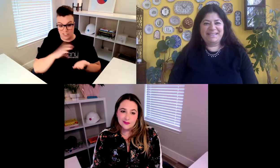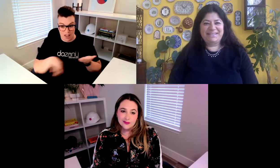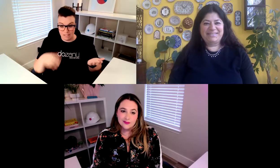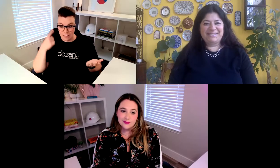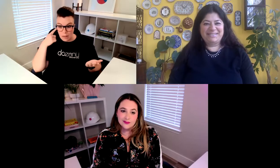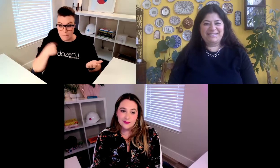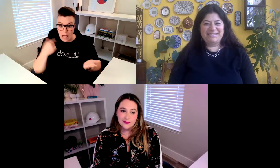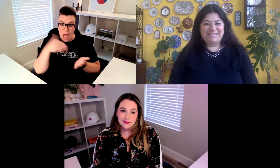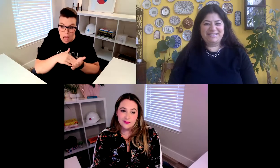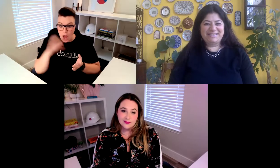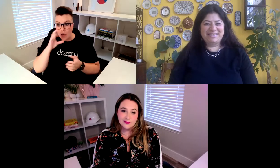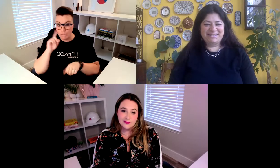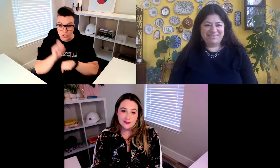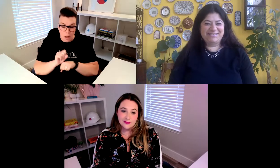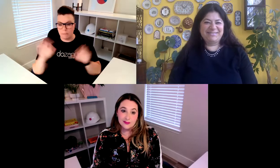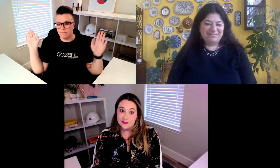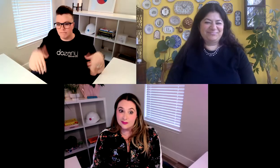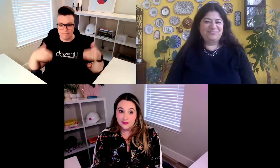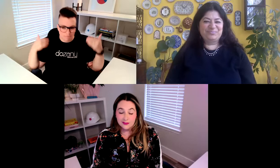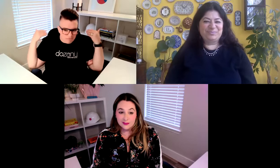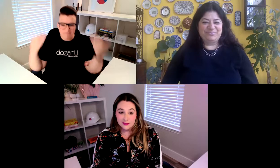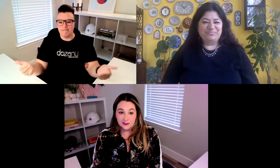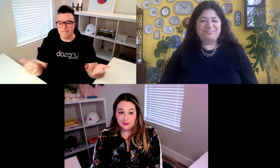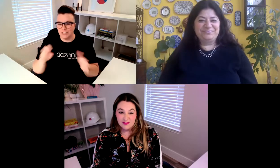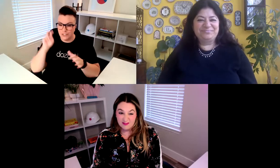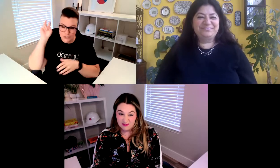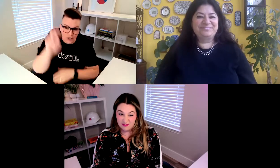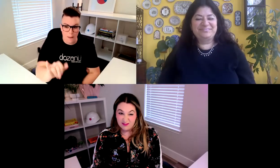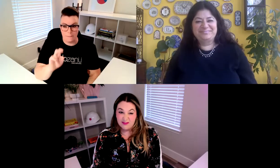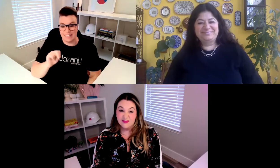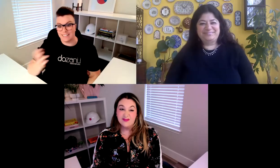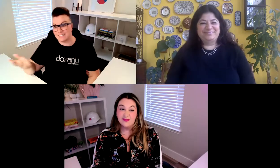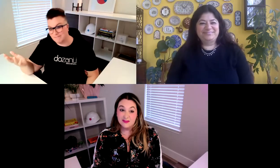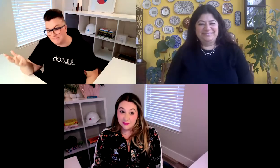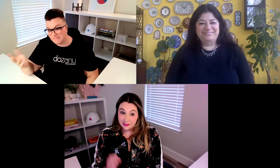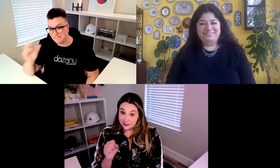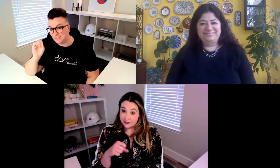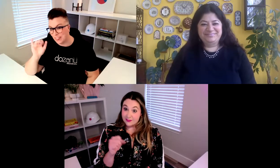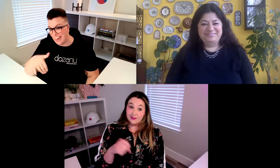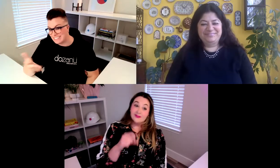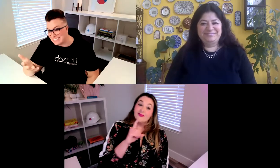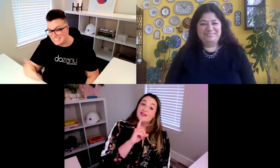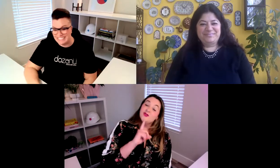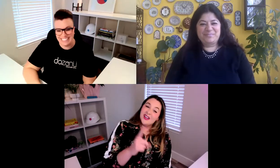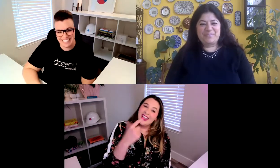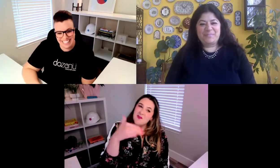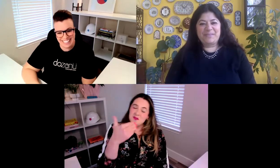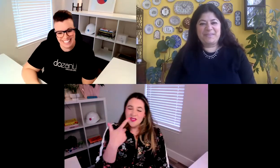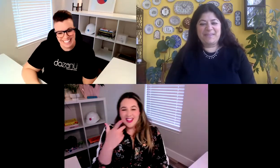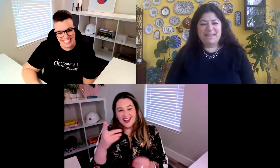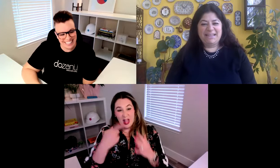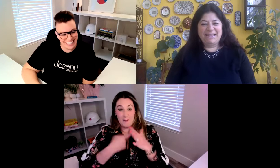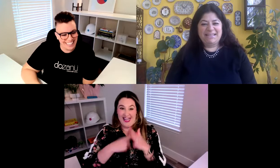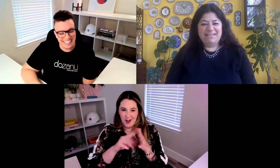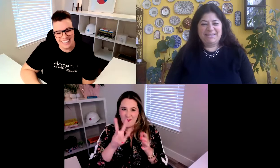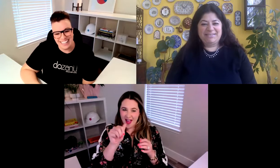But for me, I just feel like getting laid off, I didn't want to go through the motions of looking for a job again. So I just jumped head first. And